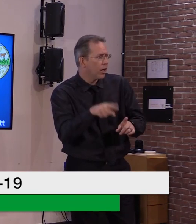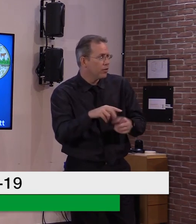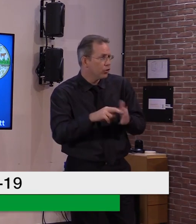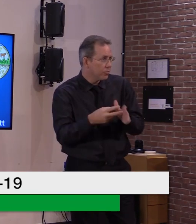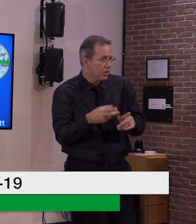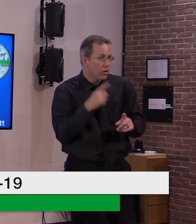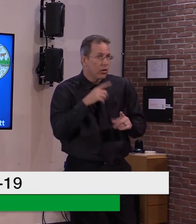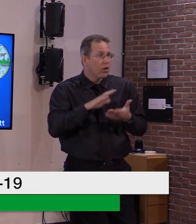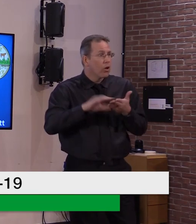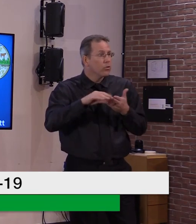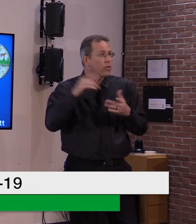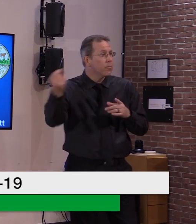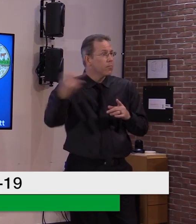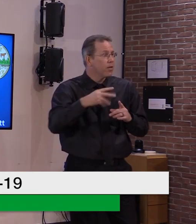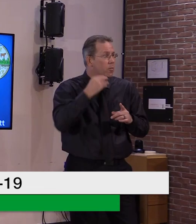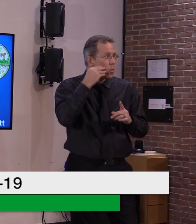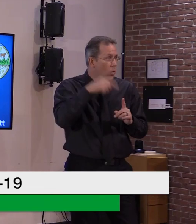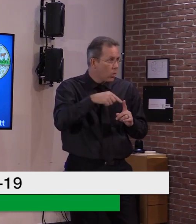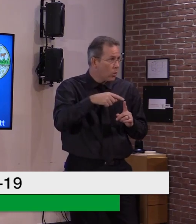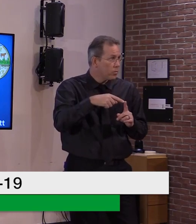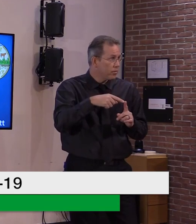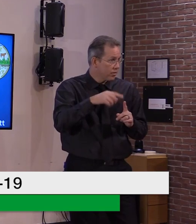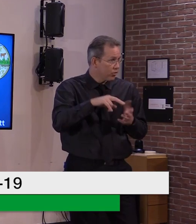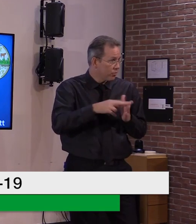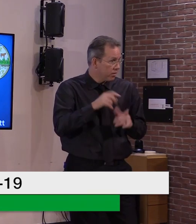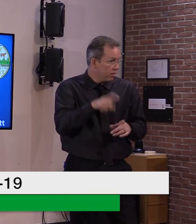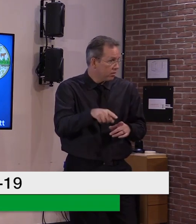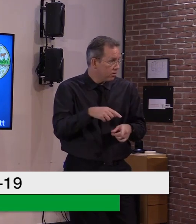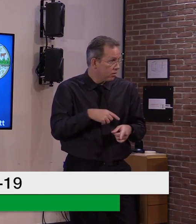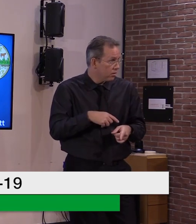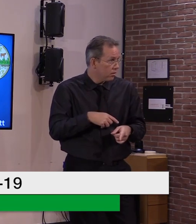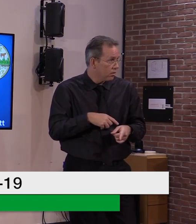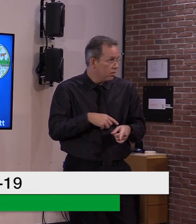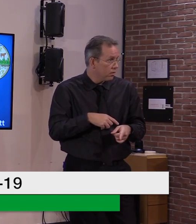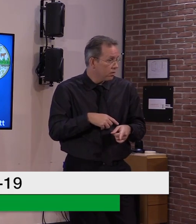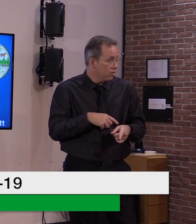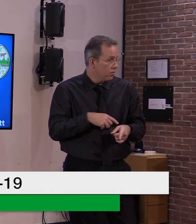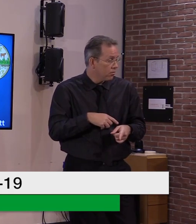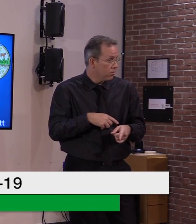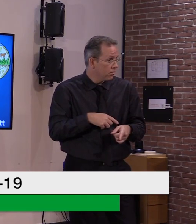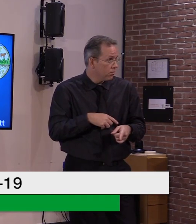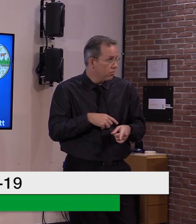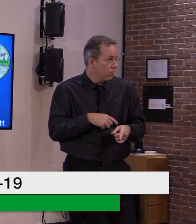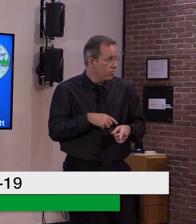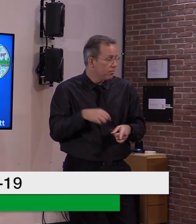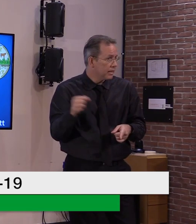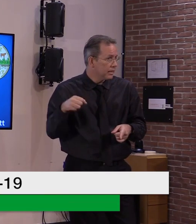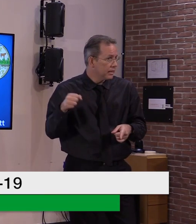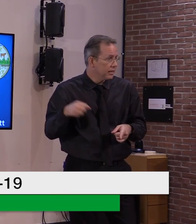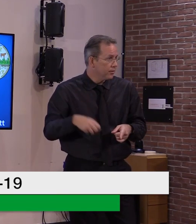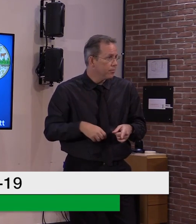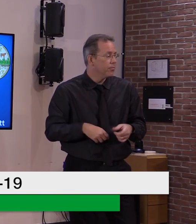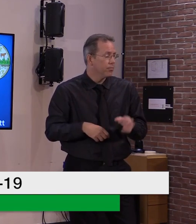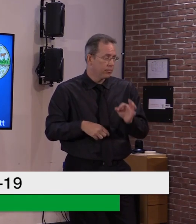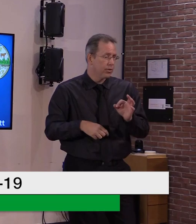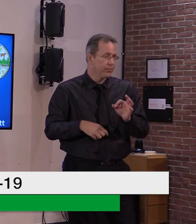correct yep okay all right thanks all right guy